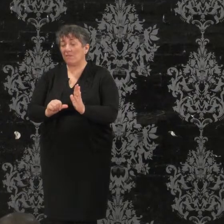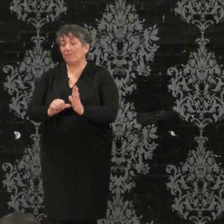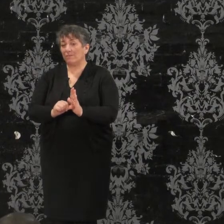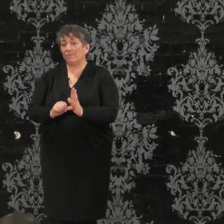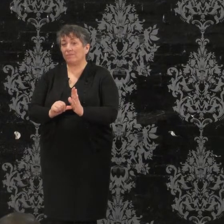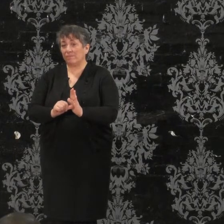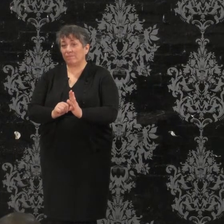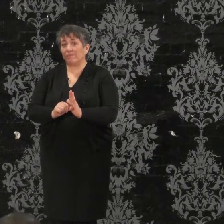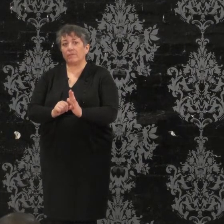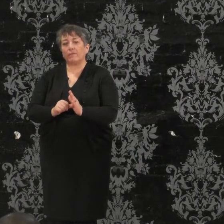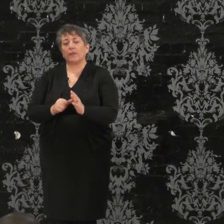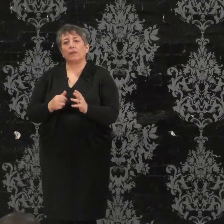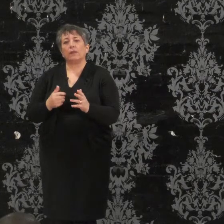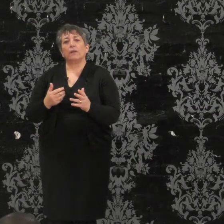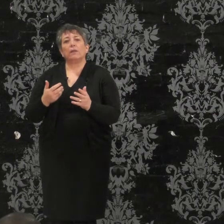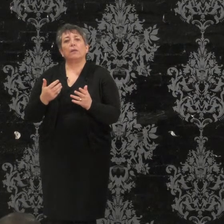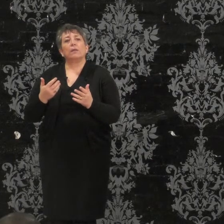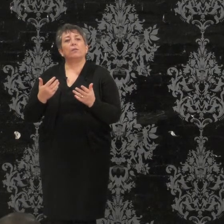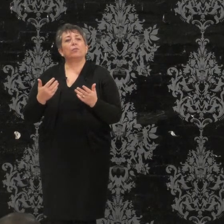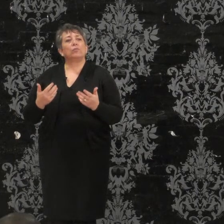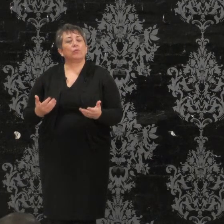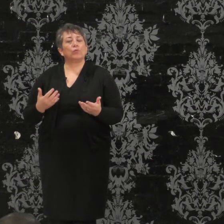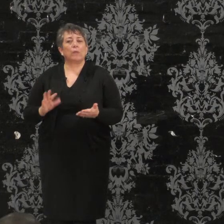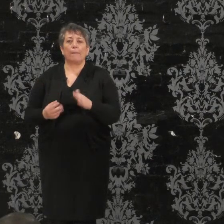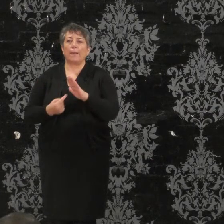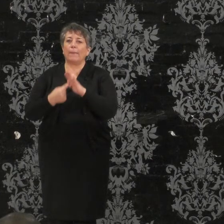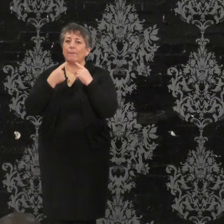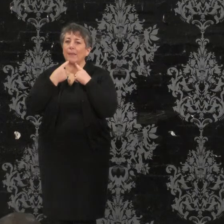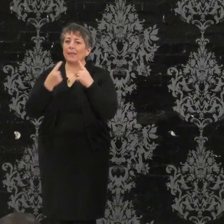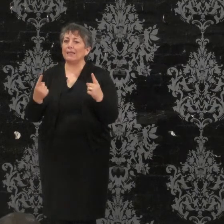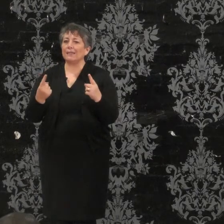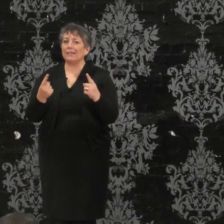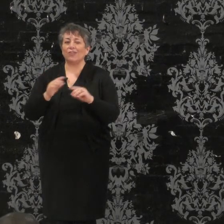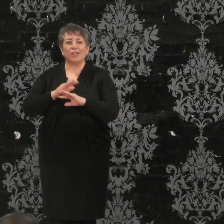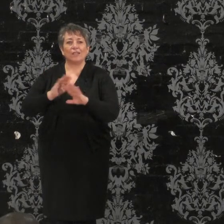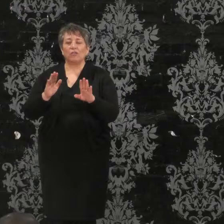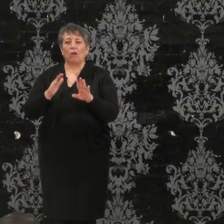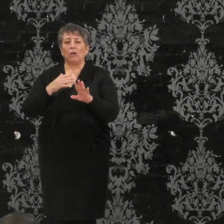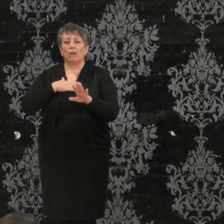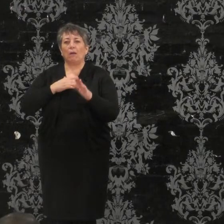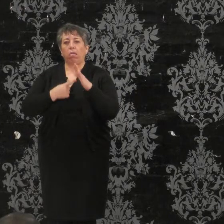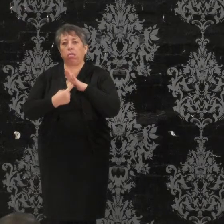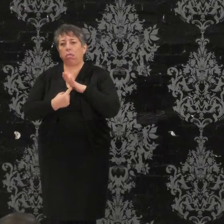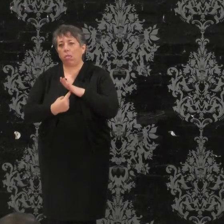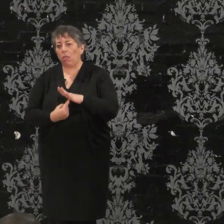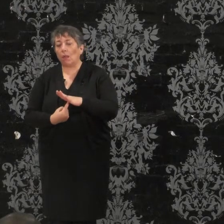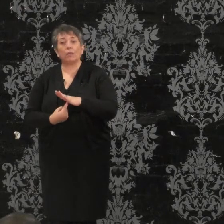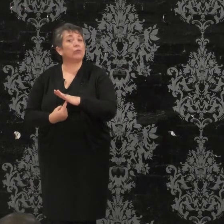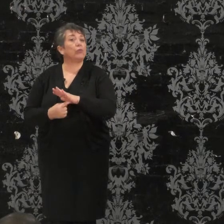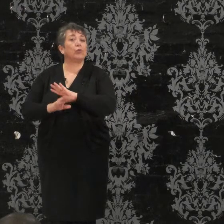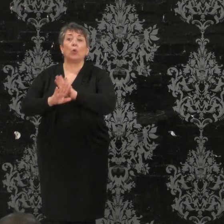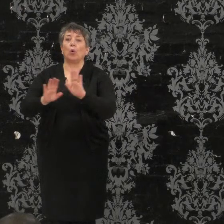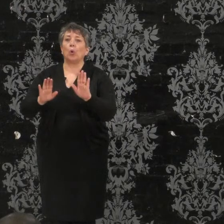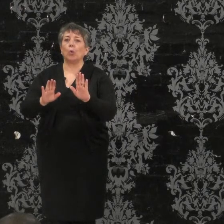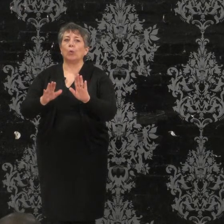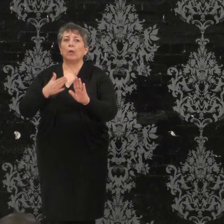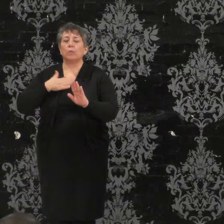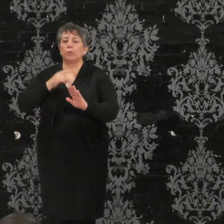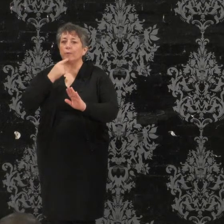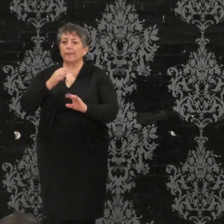But my main message today is not one of despair, rather a message of